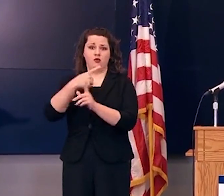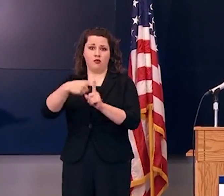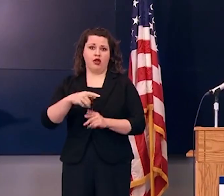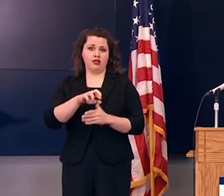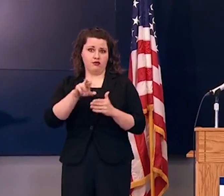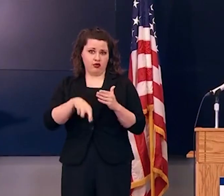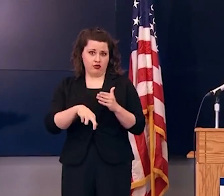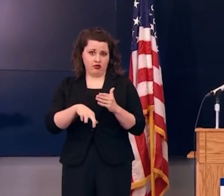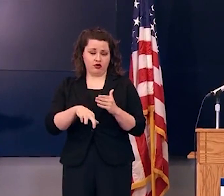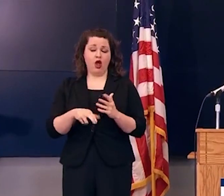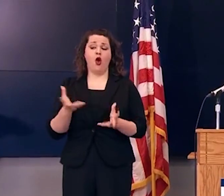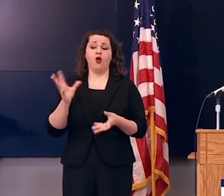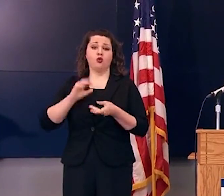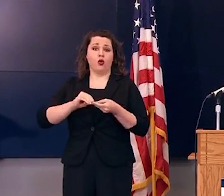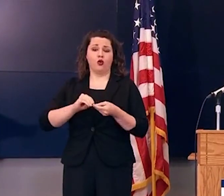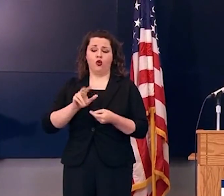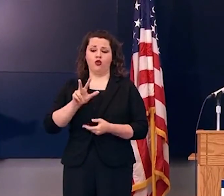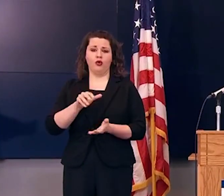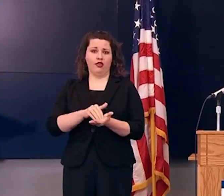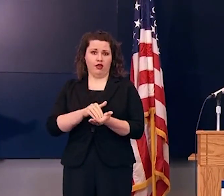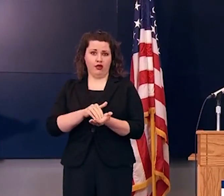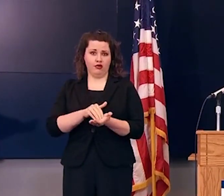positive cases for a total of